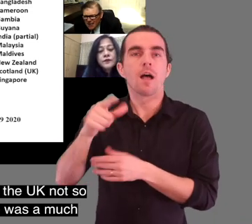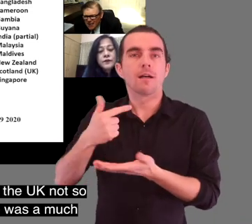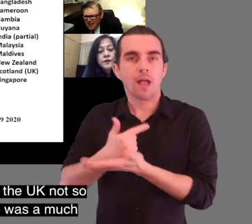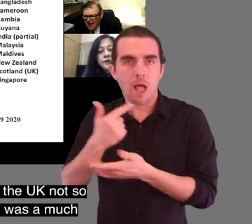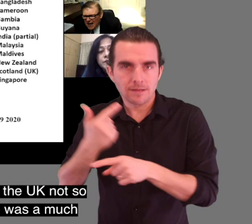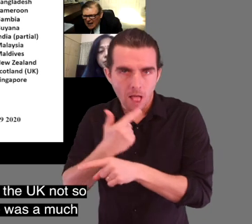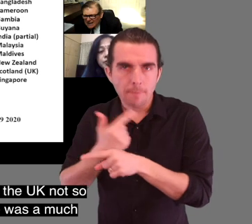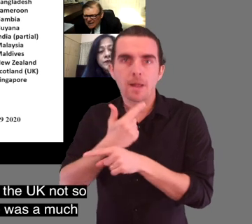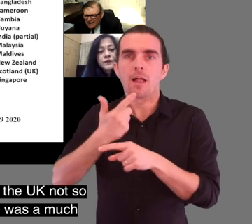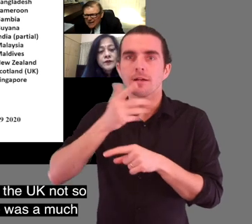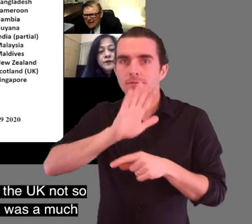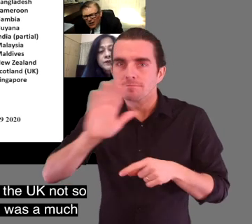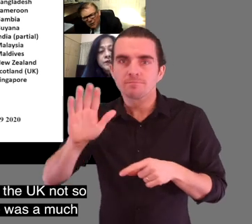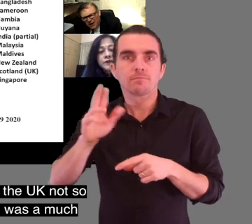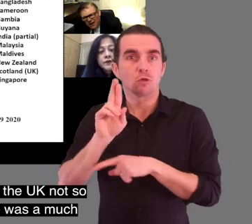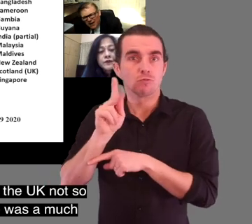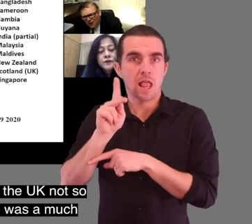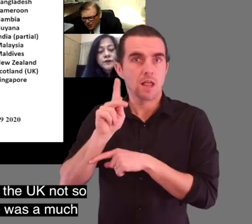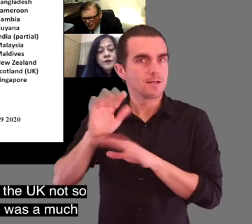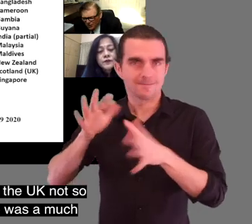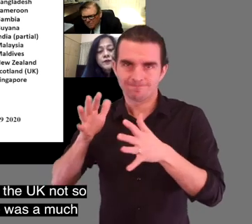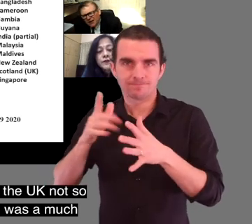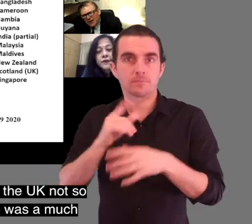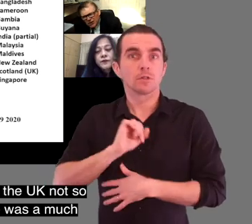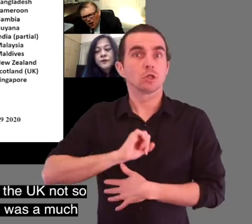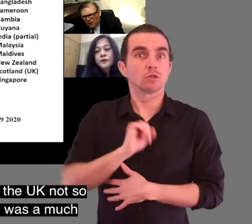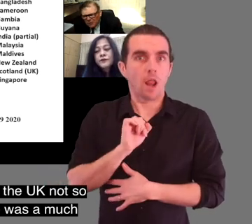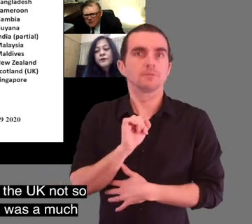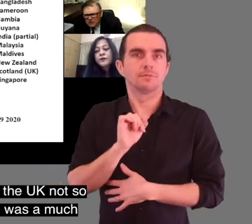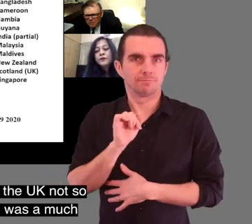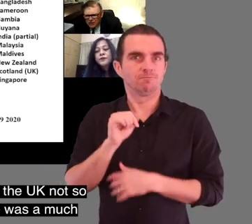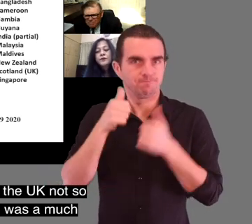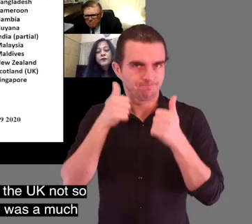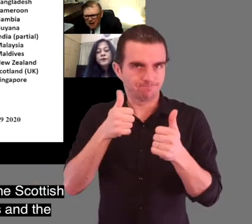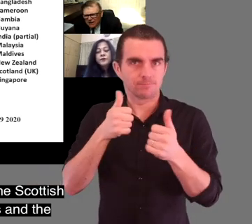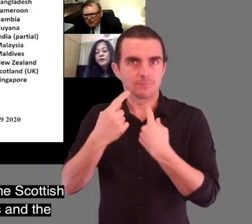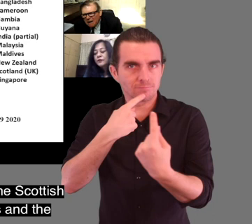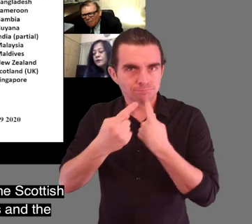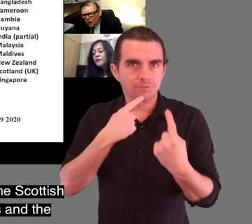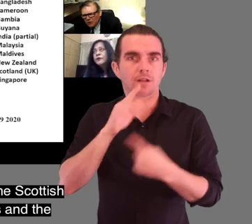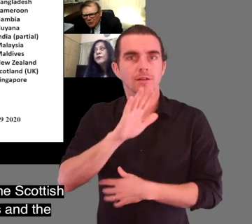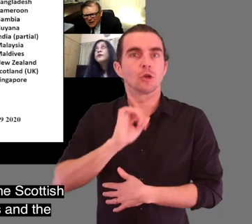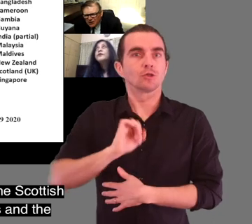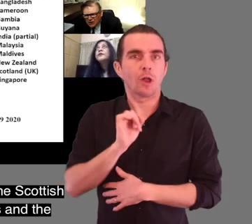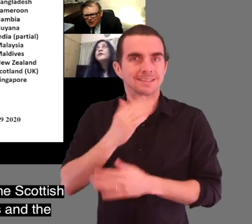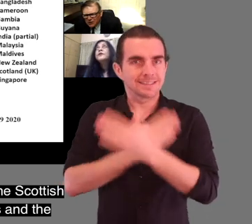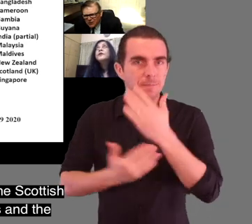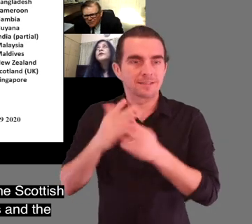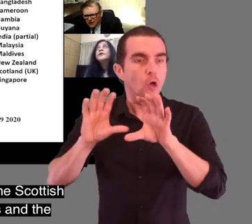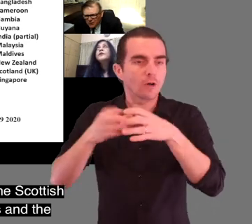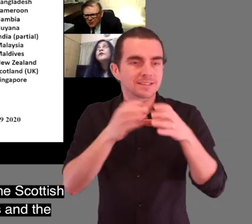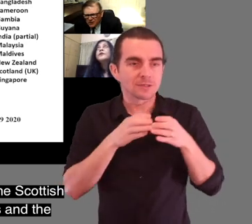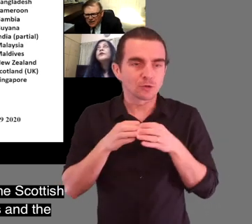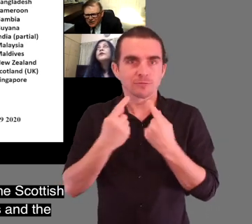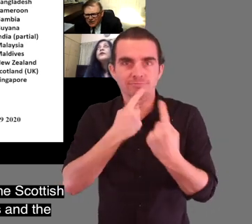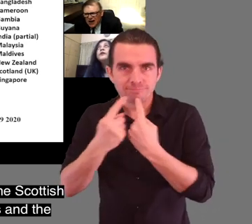Gambia. And in the UK, not so good, but in Scotland, there was a much better rapport between the Scottish